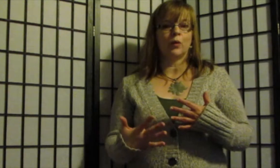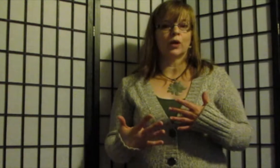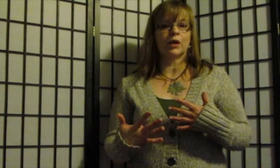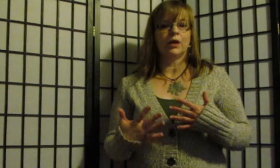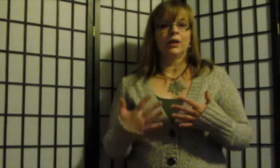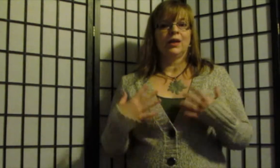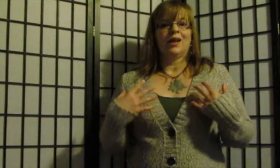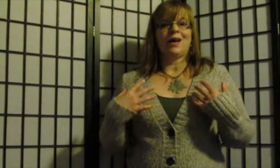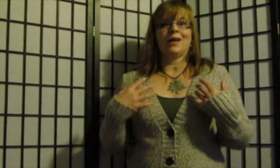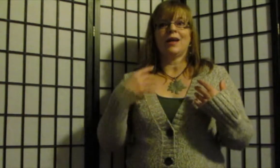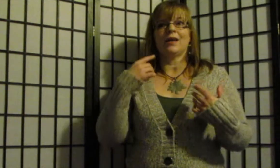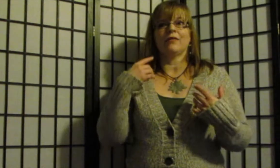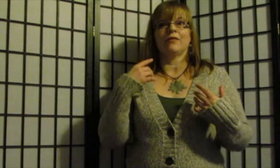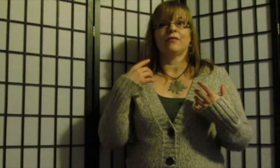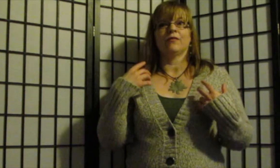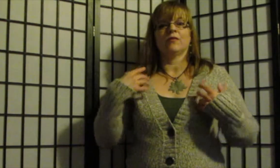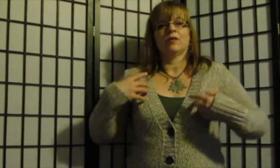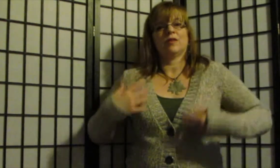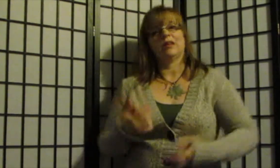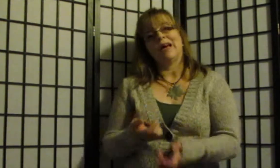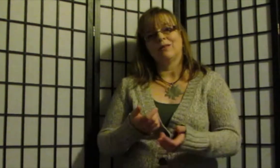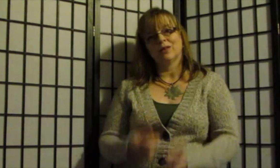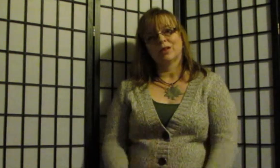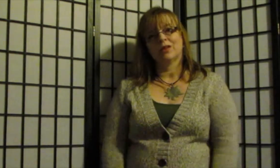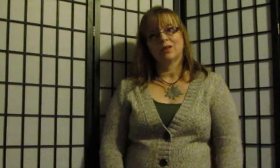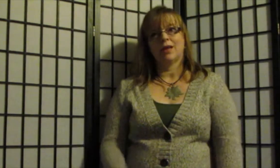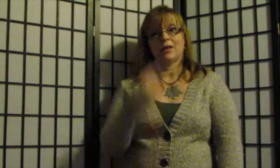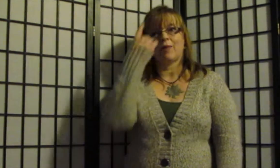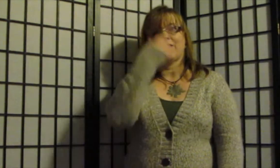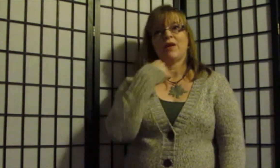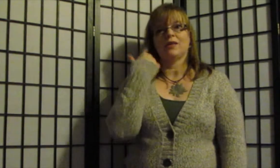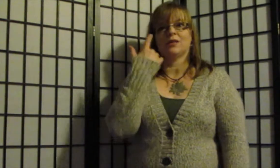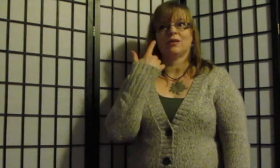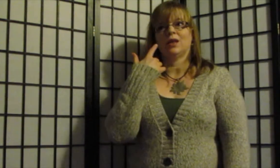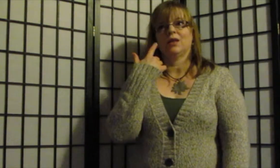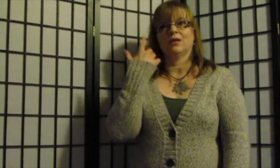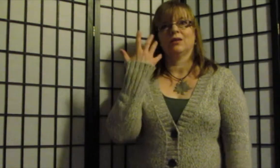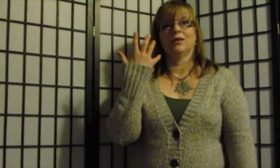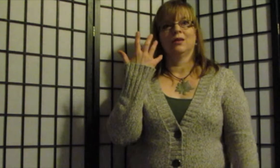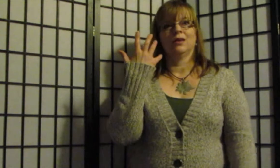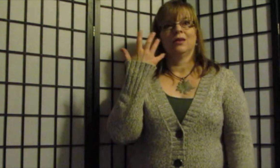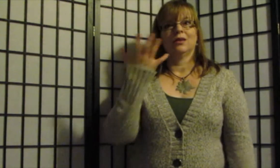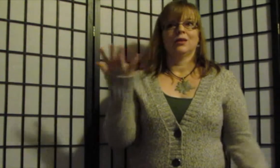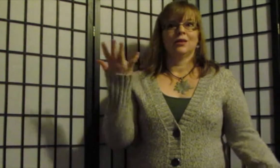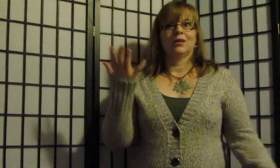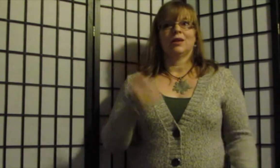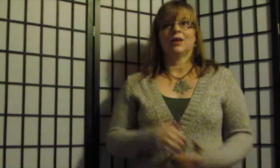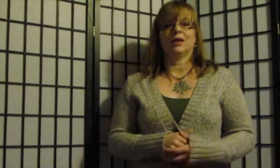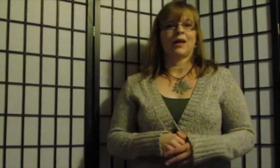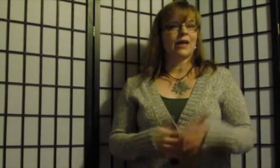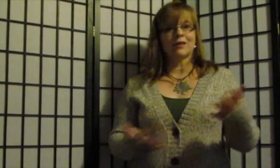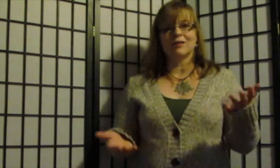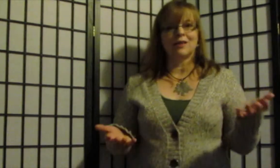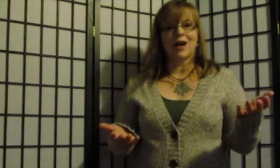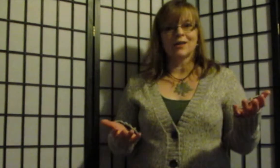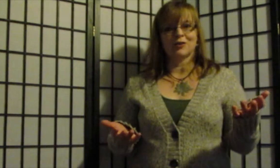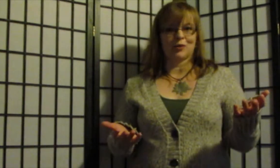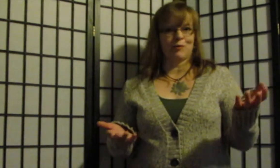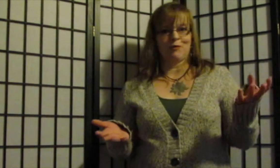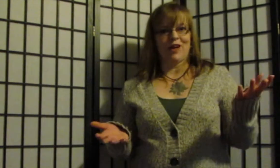bored, I kind of slouch and my face is like, I guess it's a nondescript